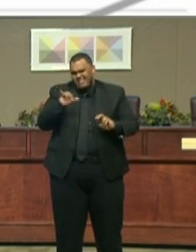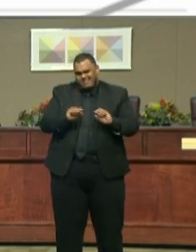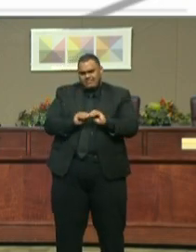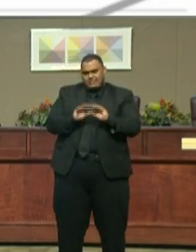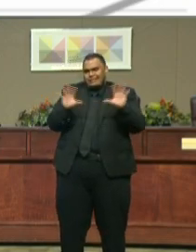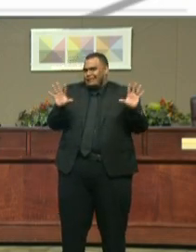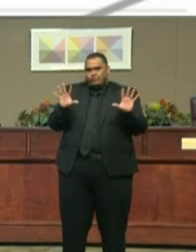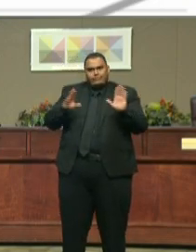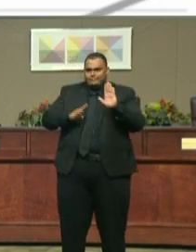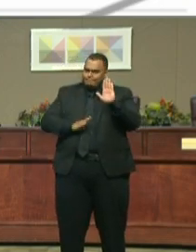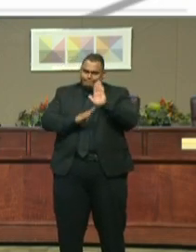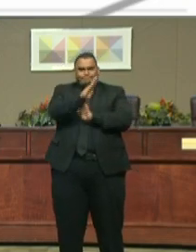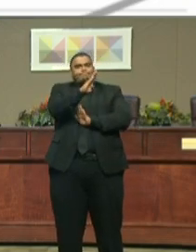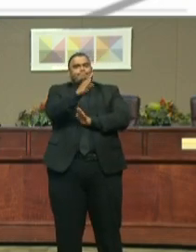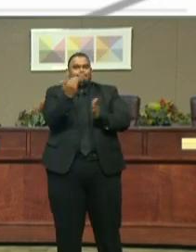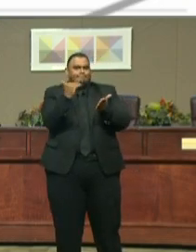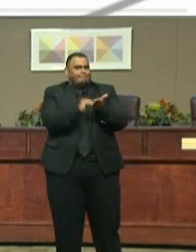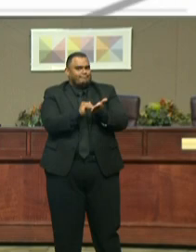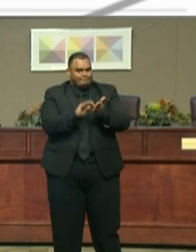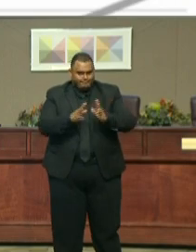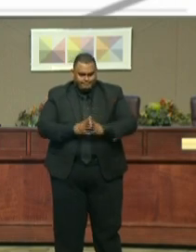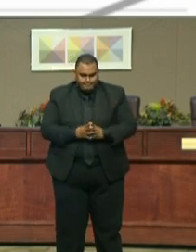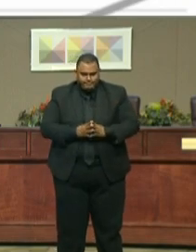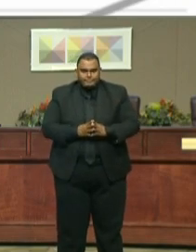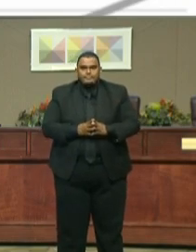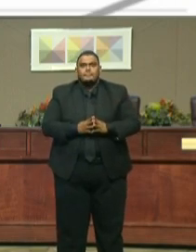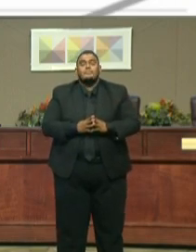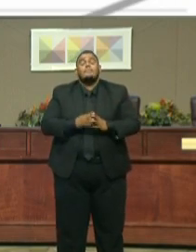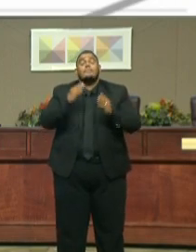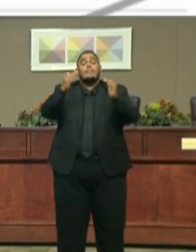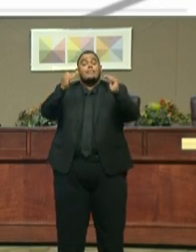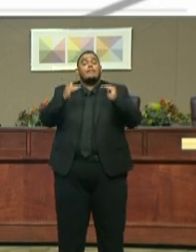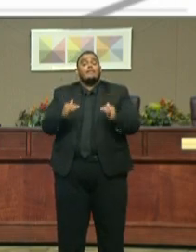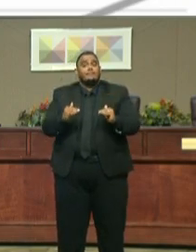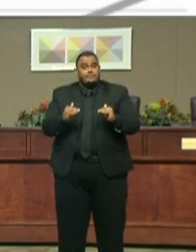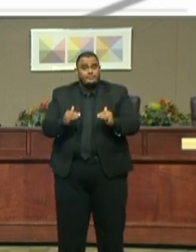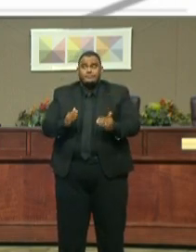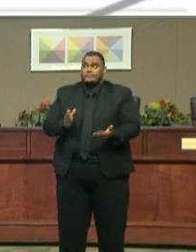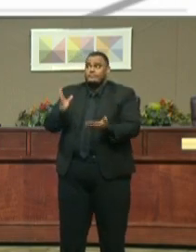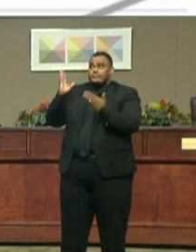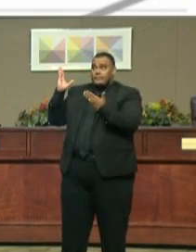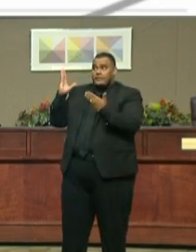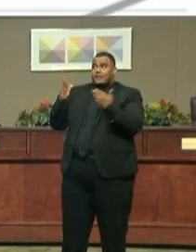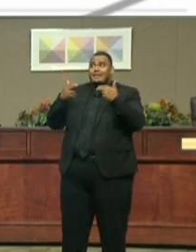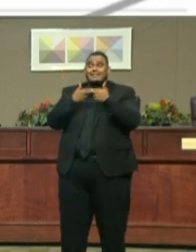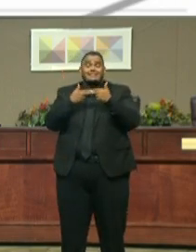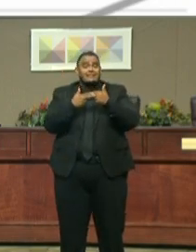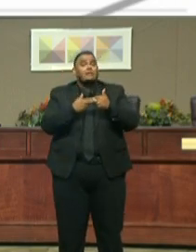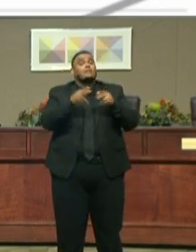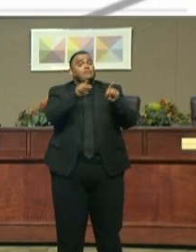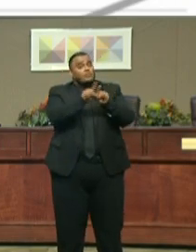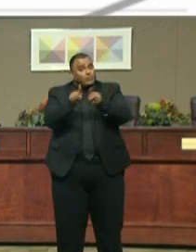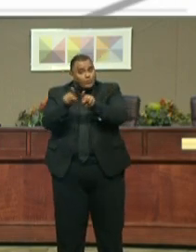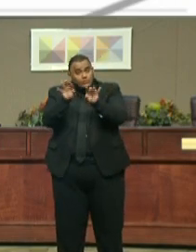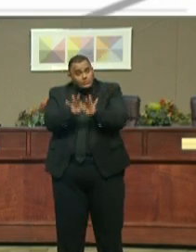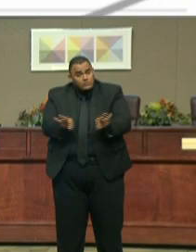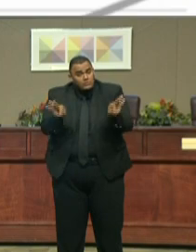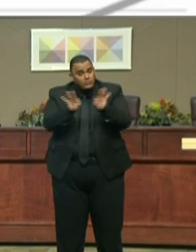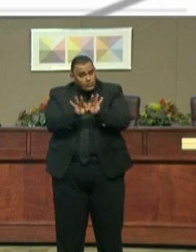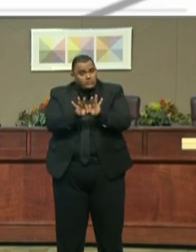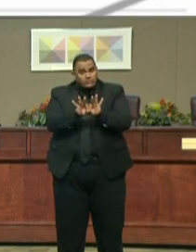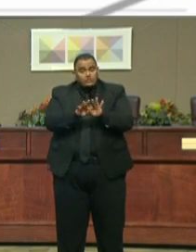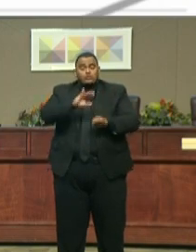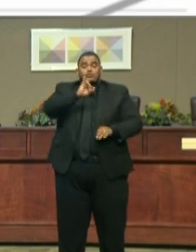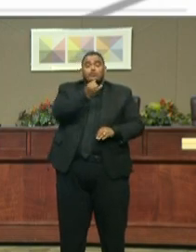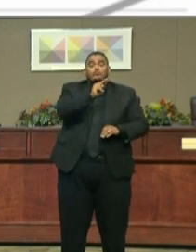up. The next slide, please. This is a slide that is also important. This is on June 7 is